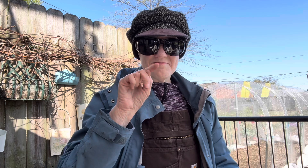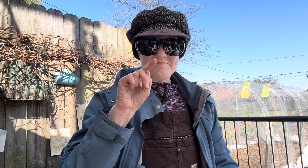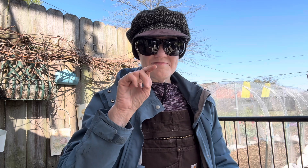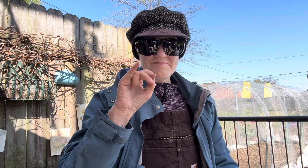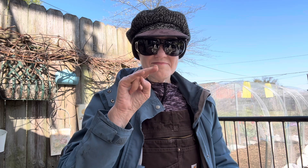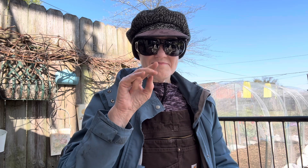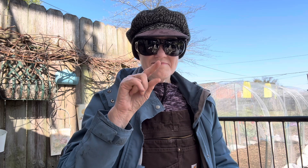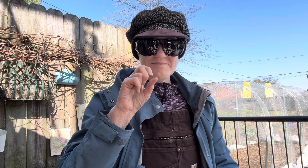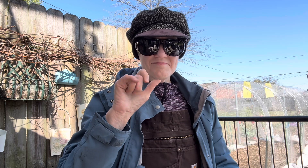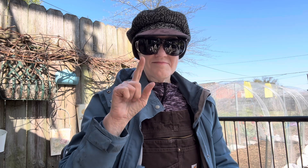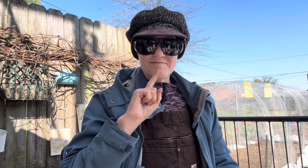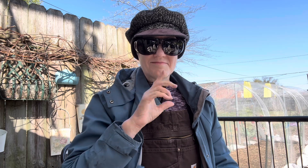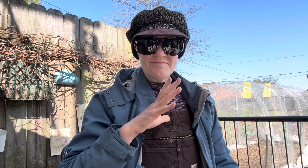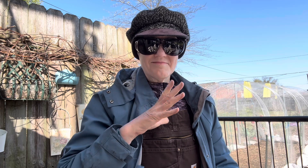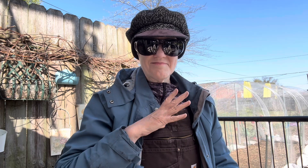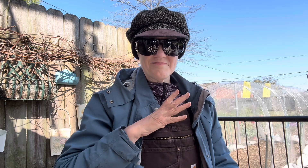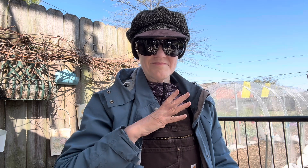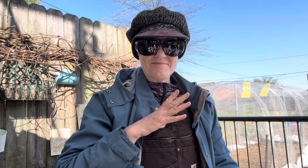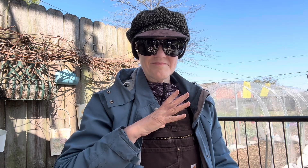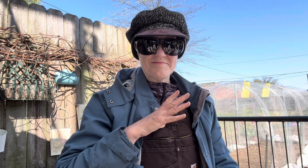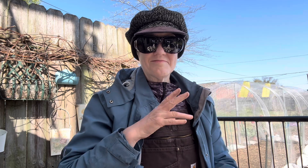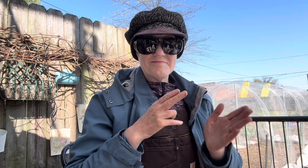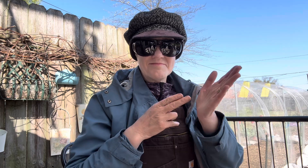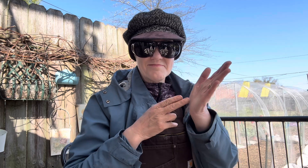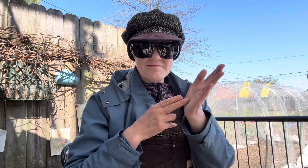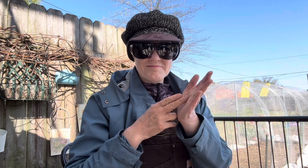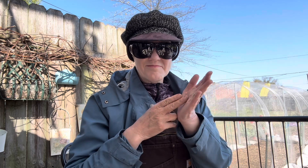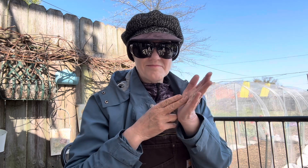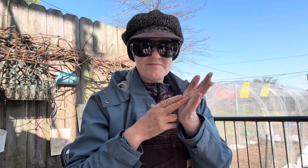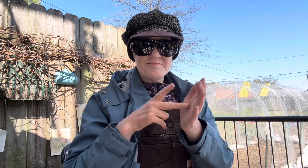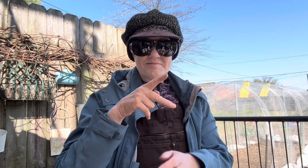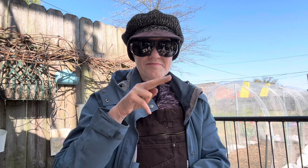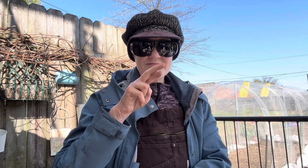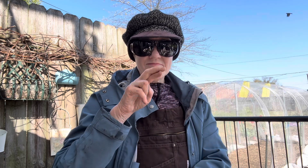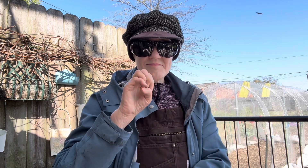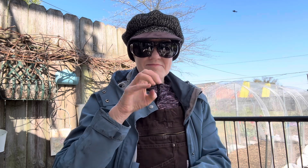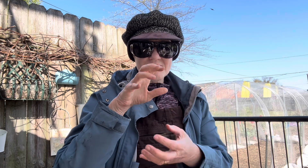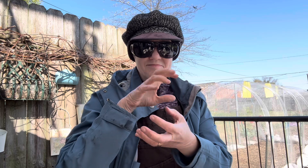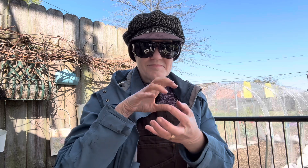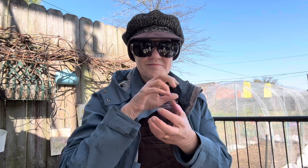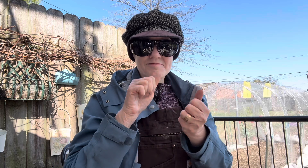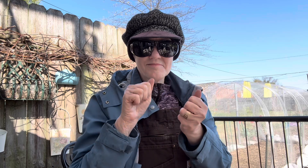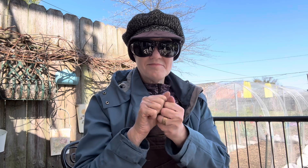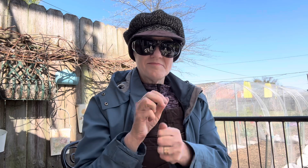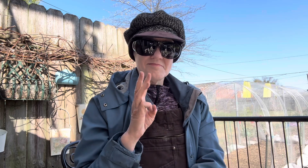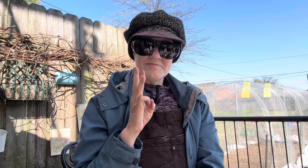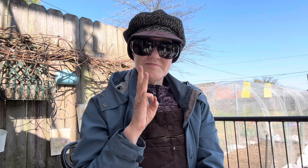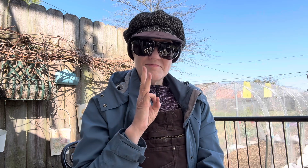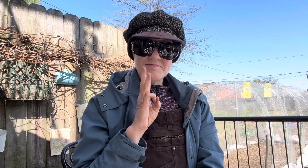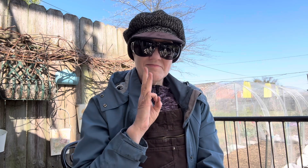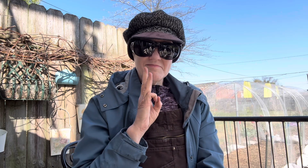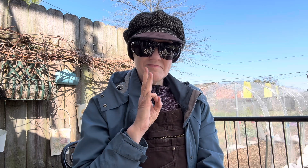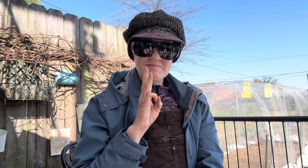Any potting soil is fine to use though. Just make sure you pre-wet it.